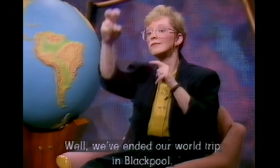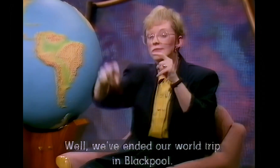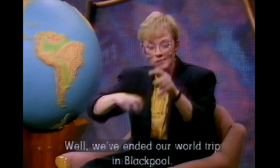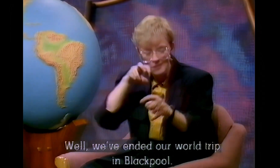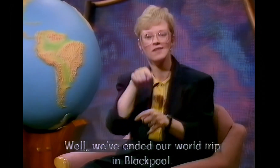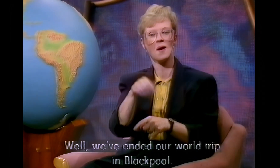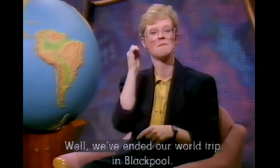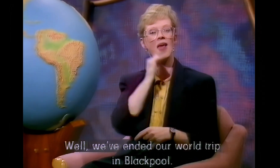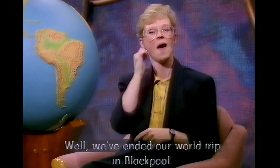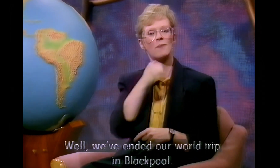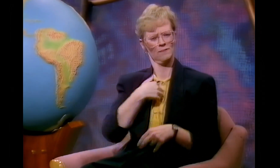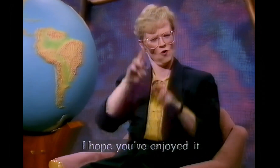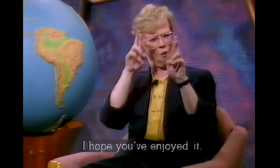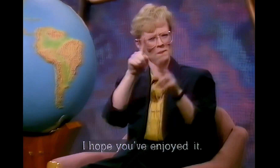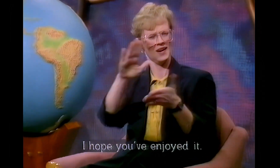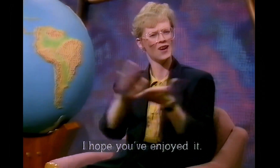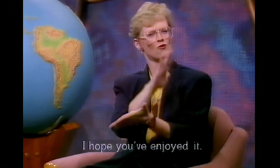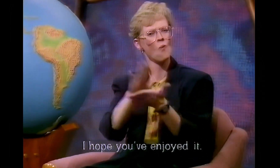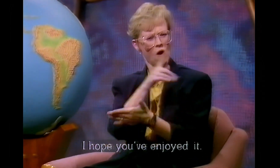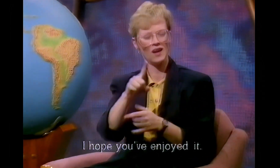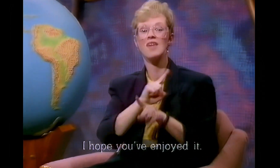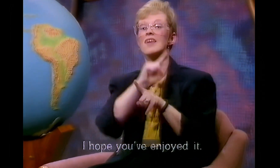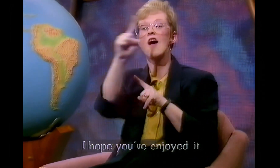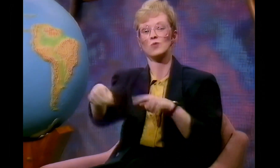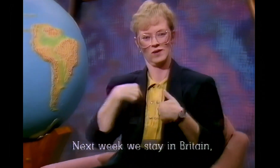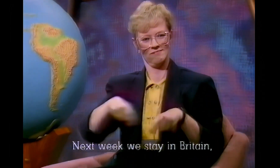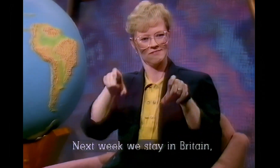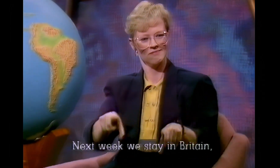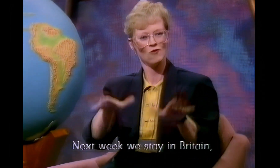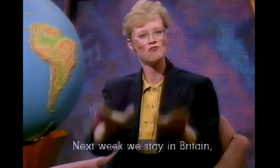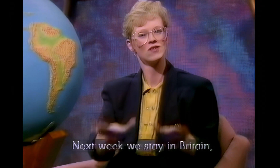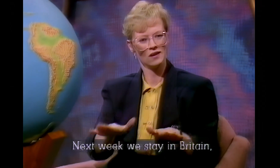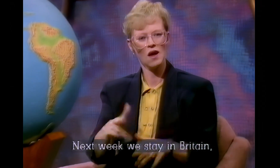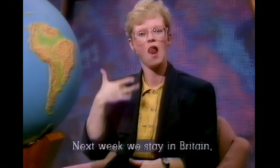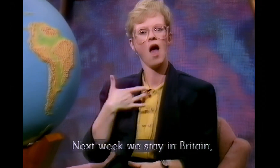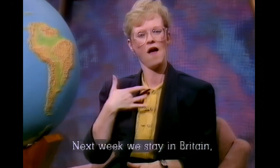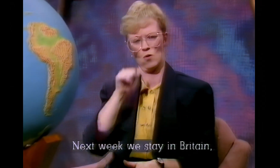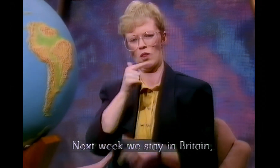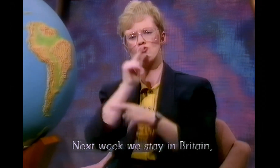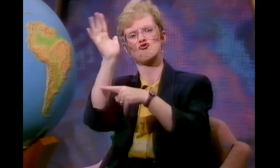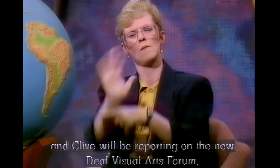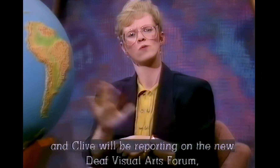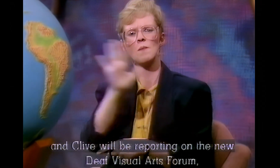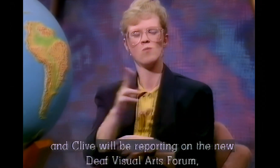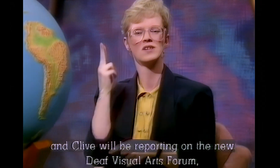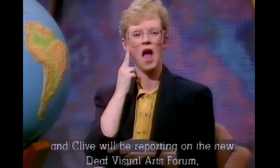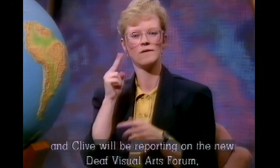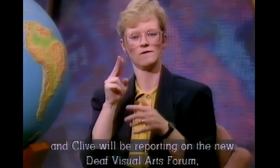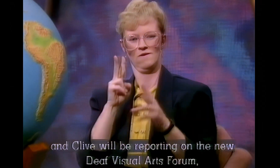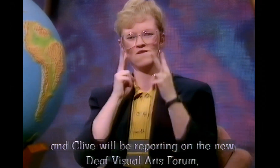in Blackpool. Hope you've enjoyed it. Next week we stay in Britain, and Clive will be reporting on the new Deaf